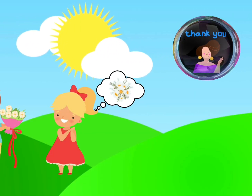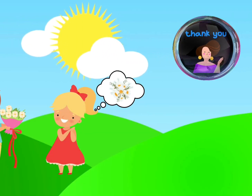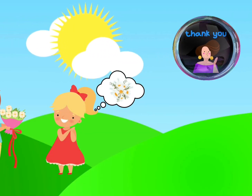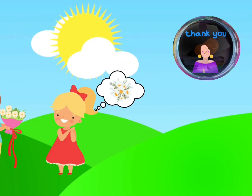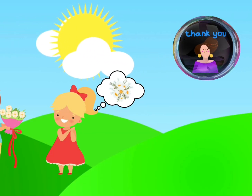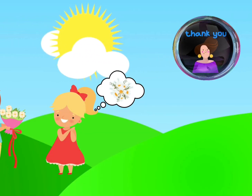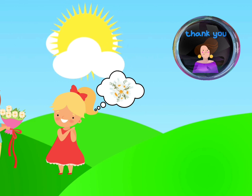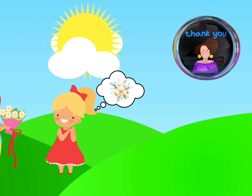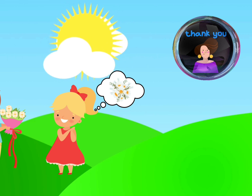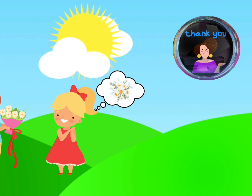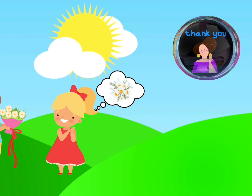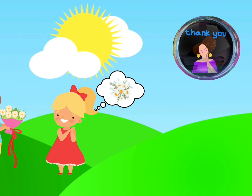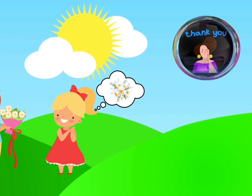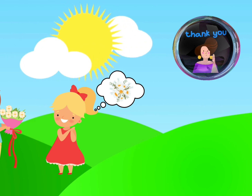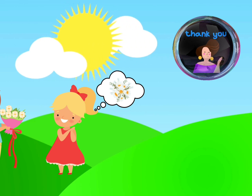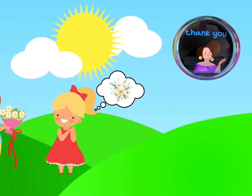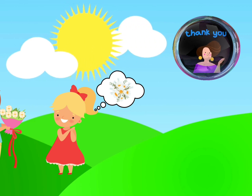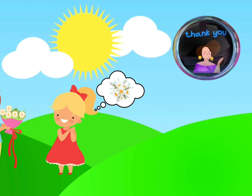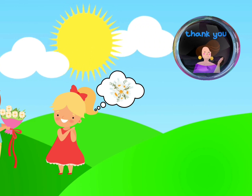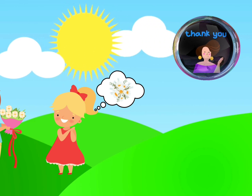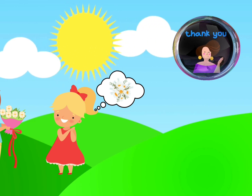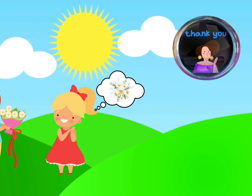sign thank you.